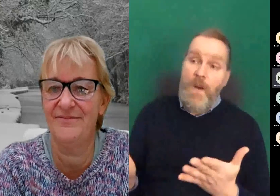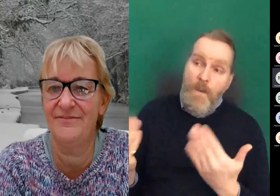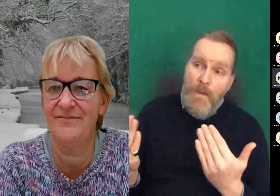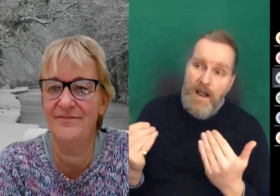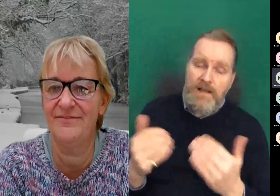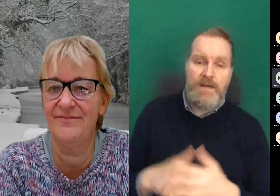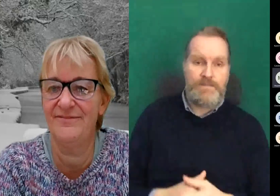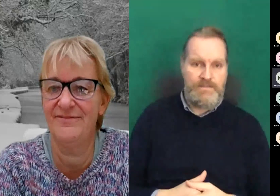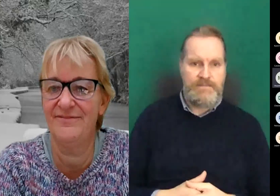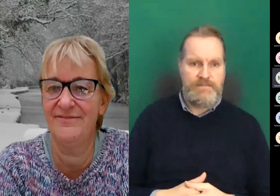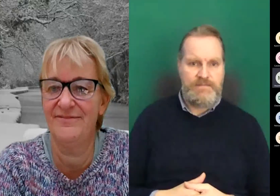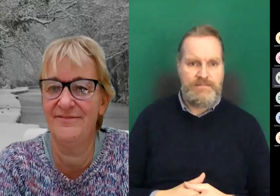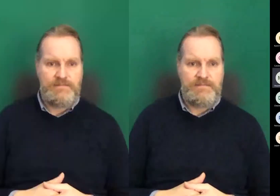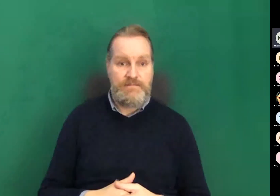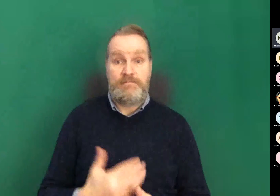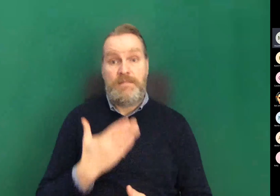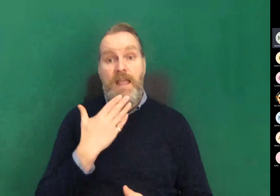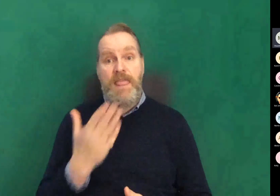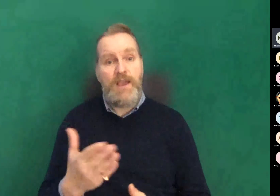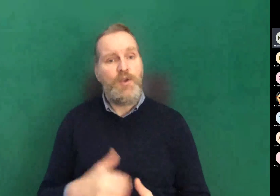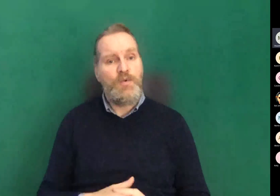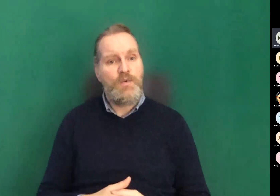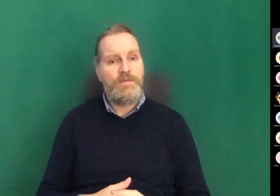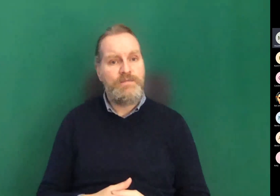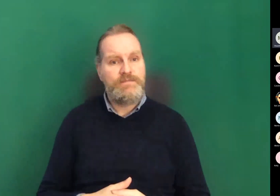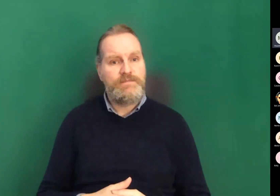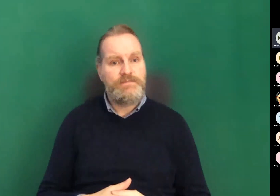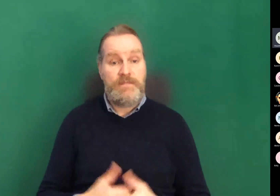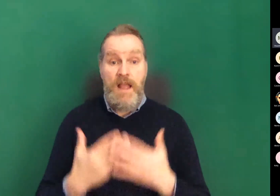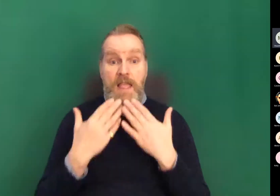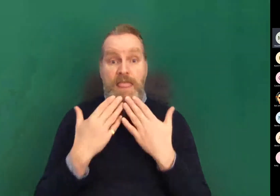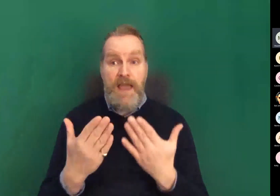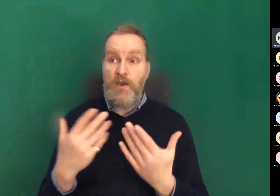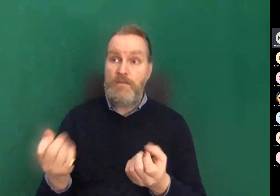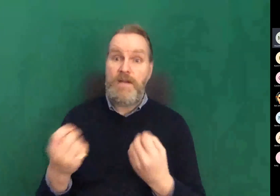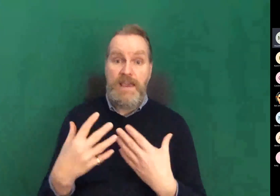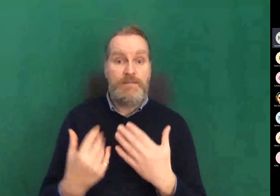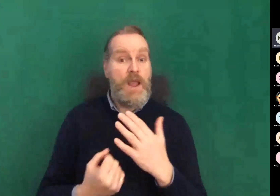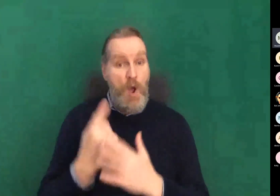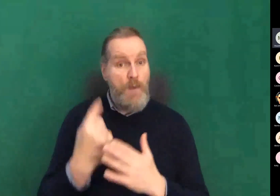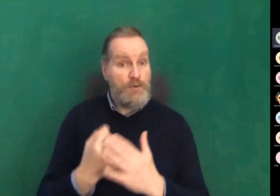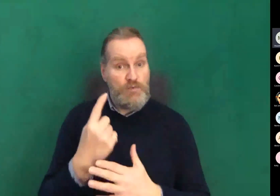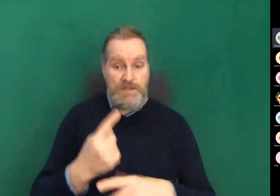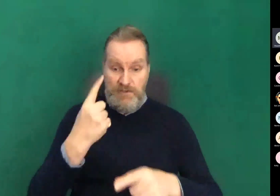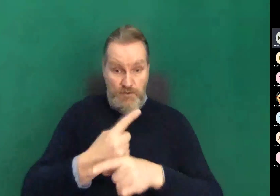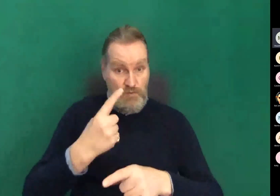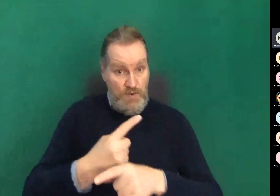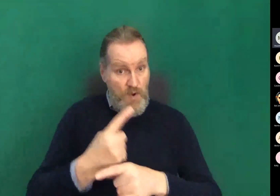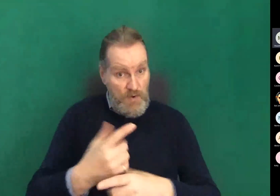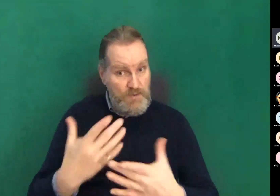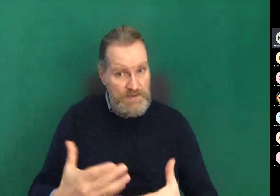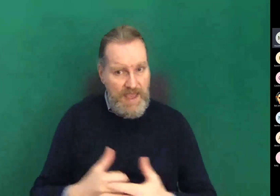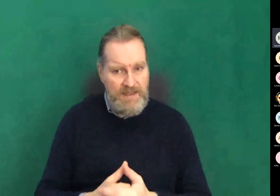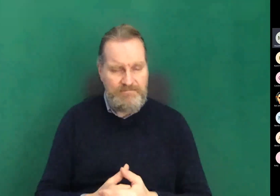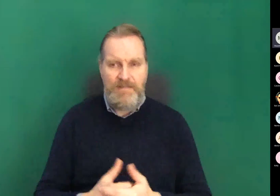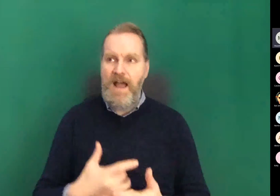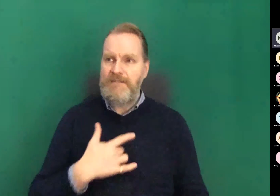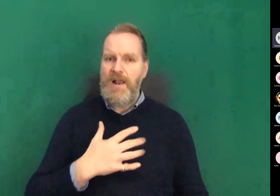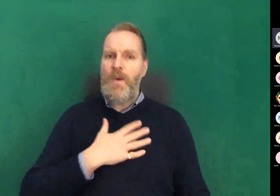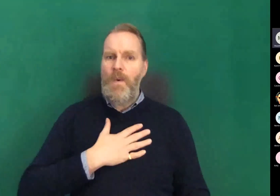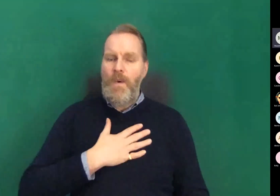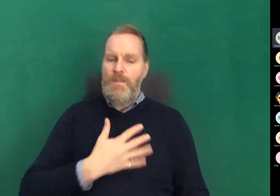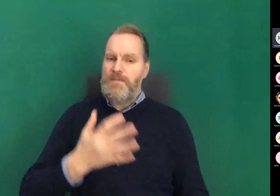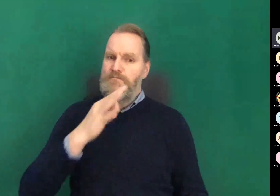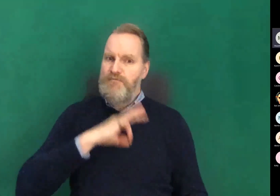All right, thank you, Jackie, for that introduction and giving me the opportunity to speak to everyone here. It is a privilege to have this